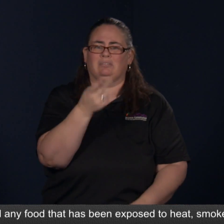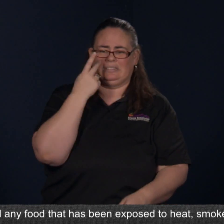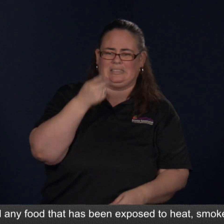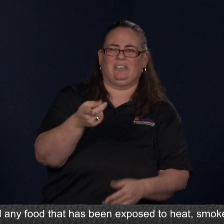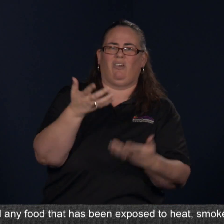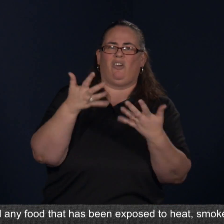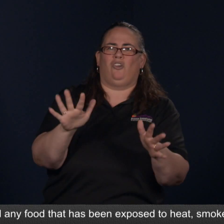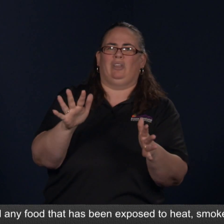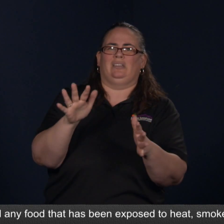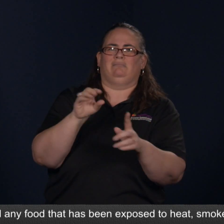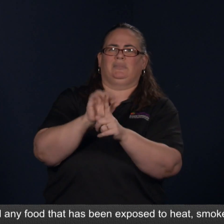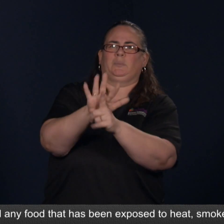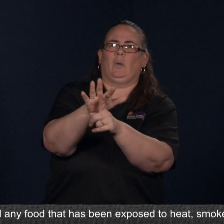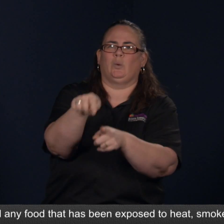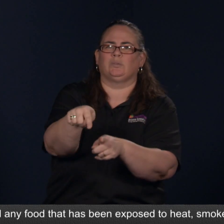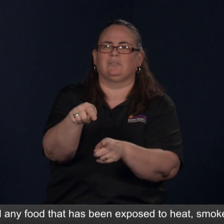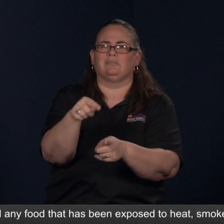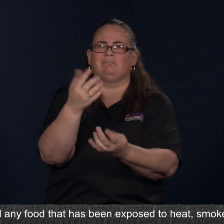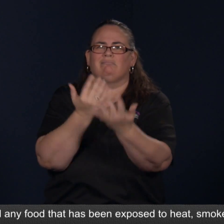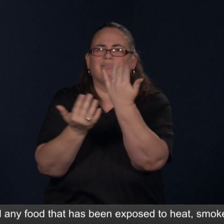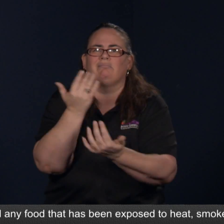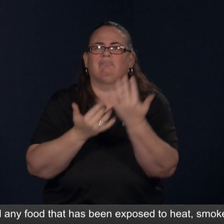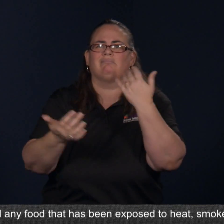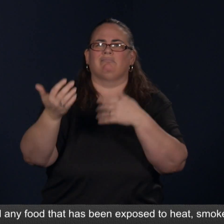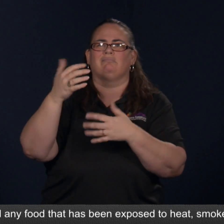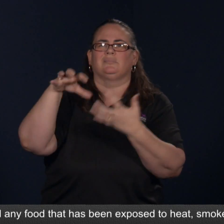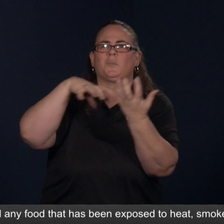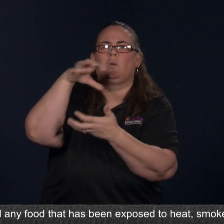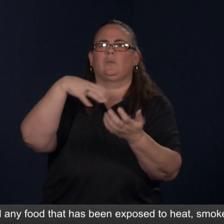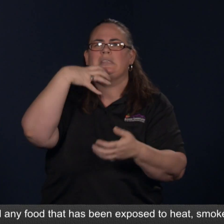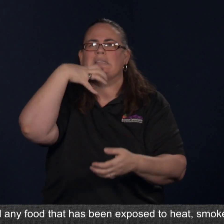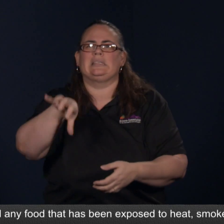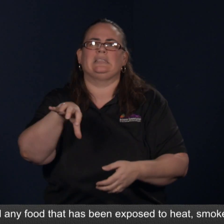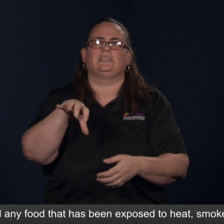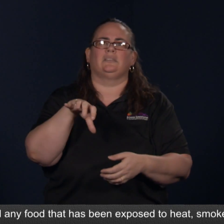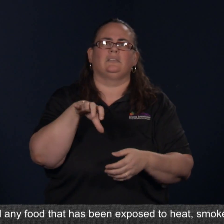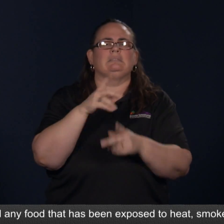Discard any food that has been exposed to heat, smoke, or soot.